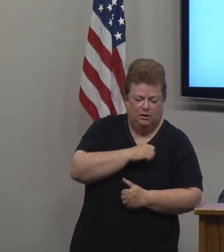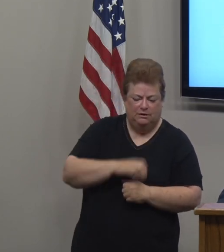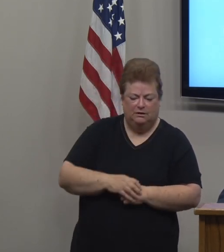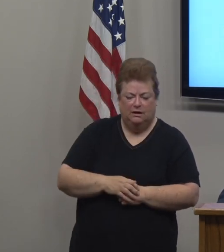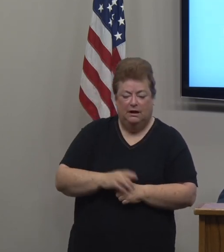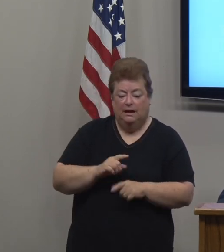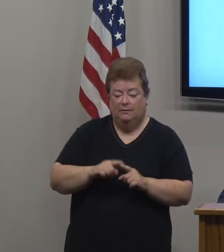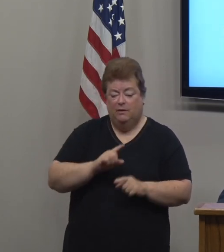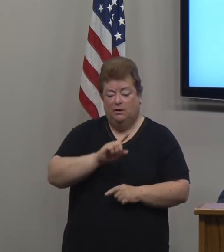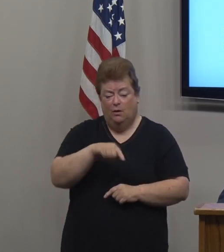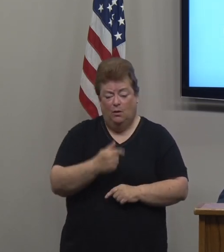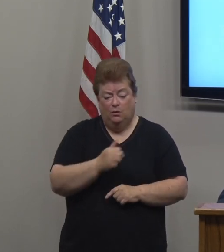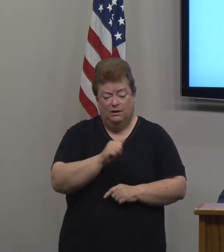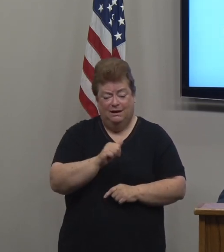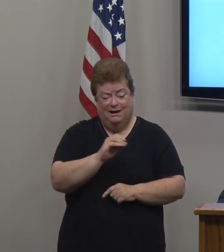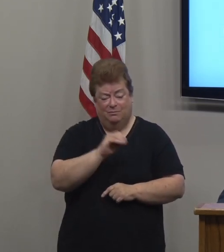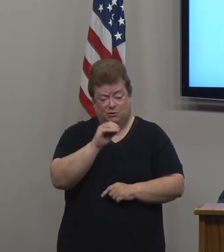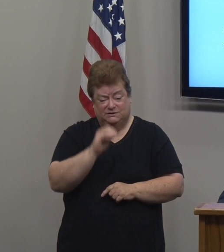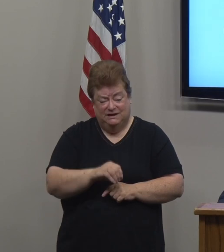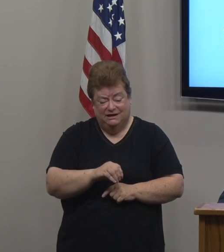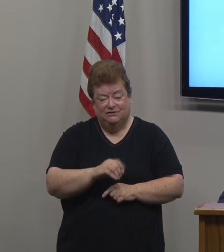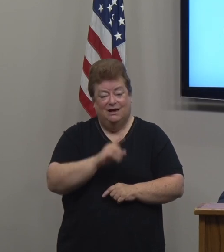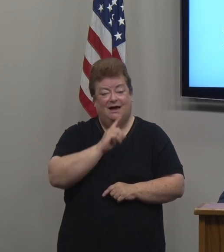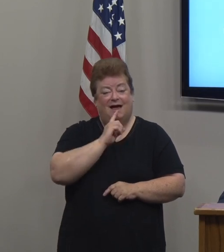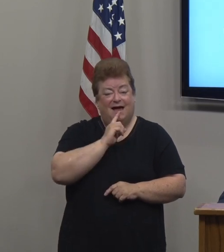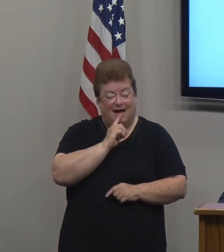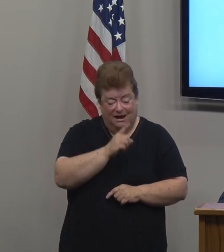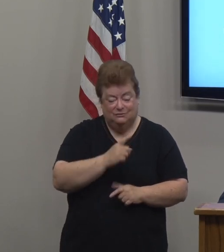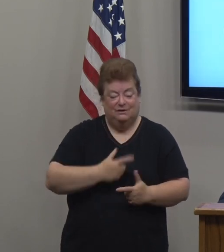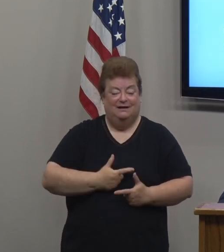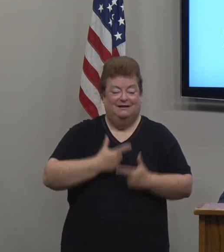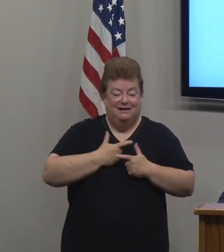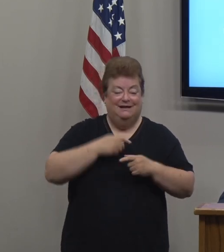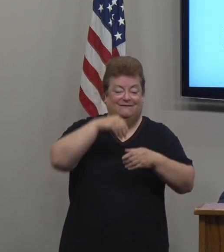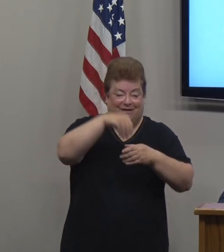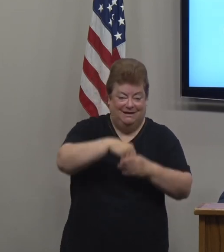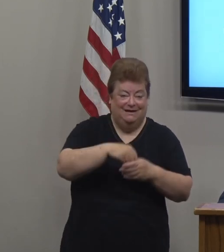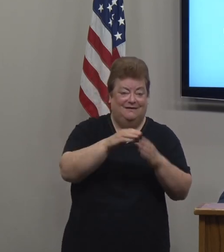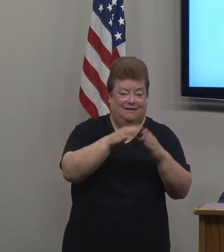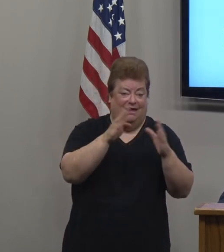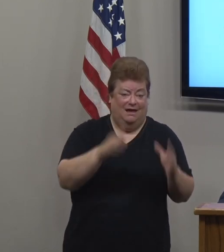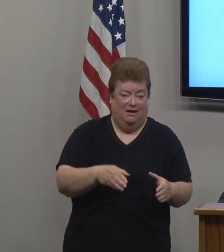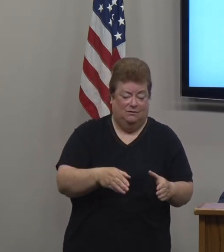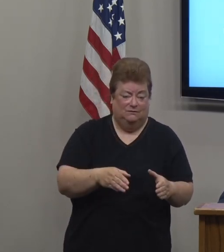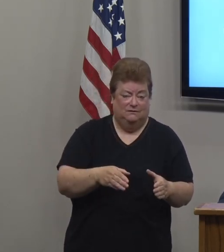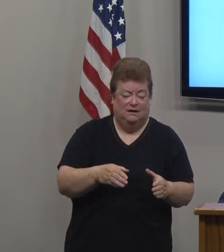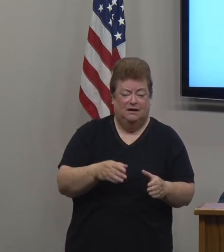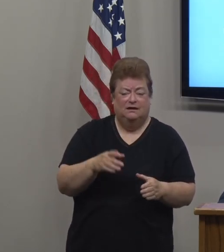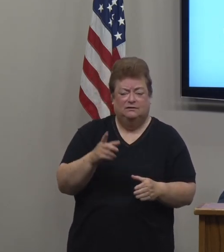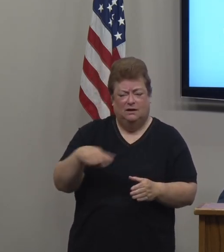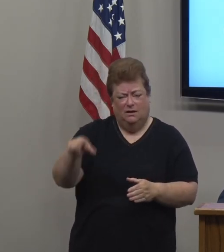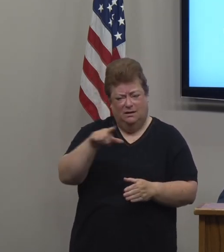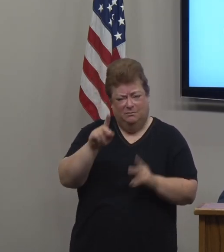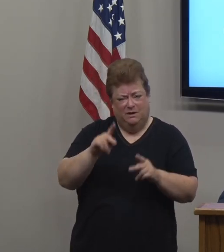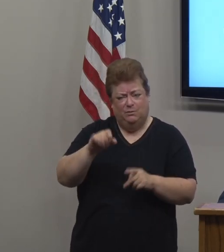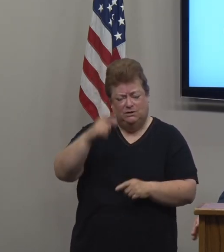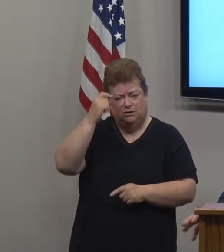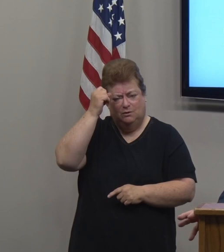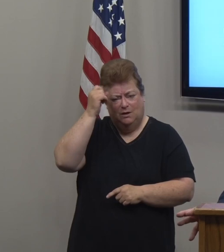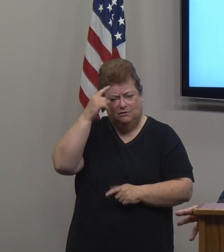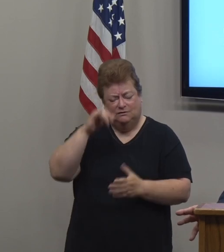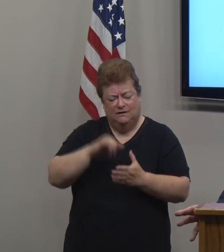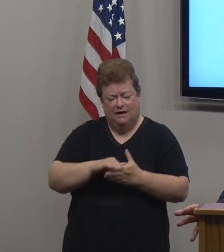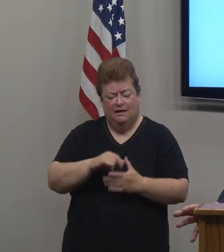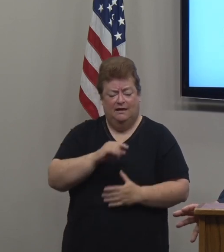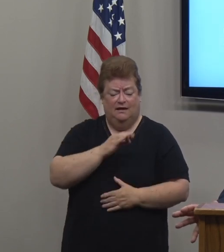Greek organizations actually live in their house. That's another thing that's important for the public to understand. A